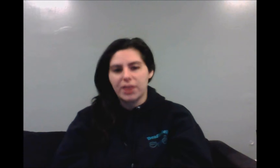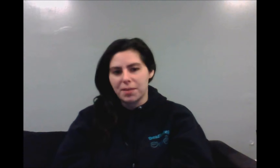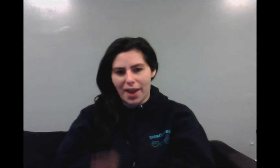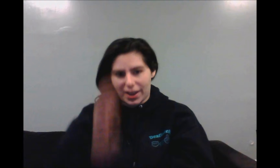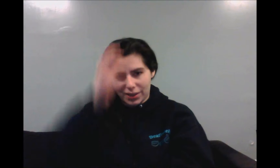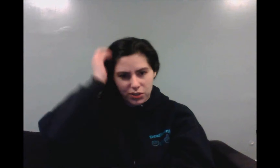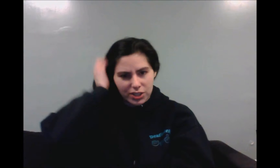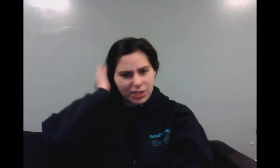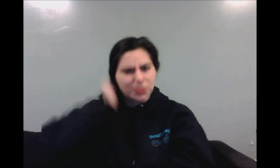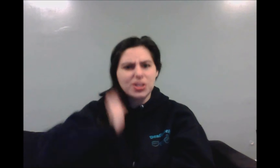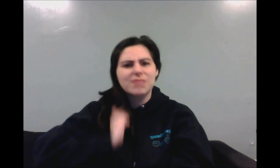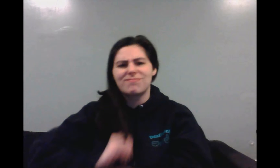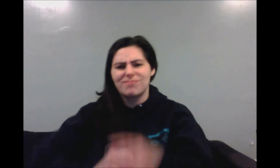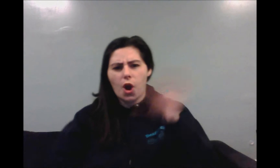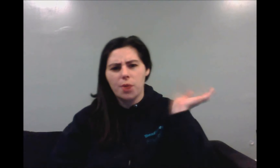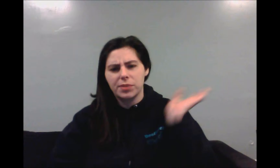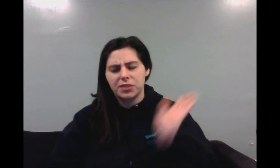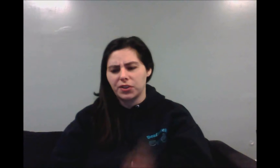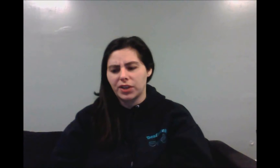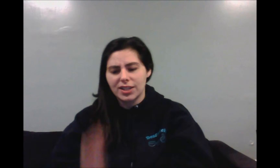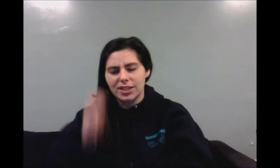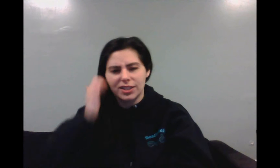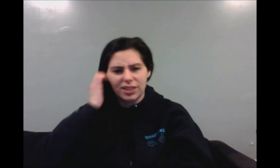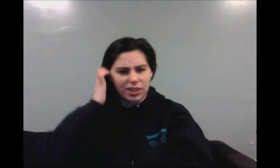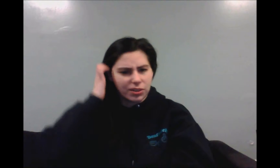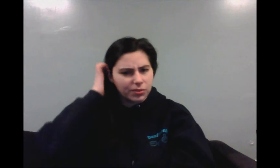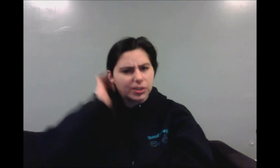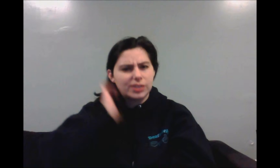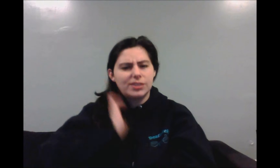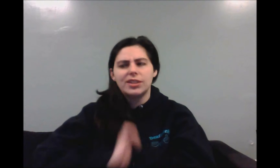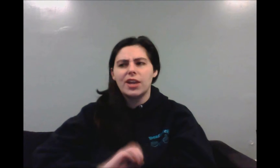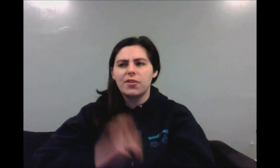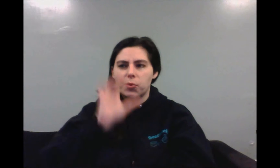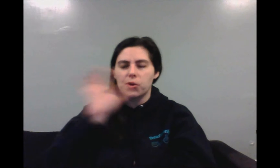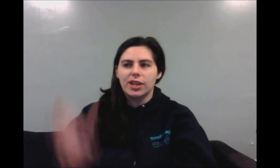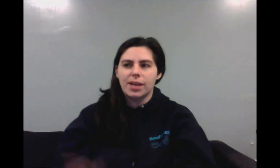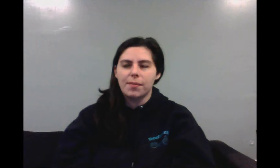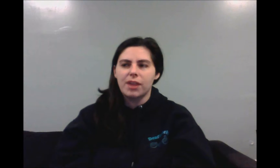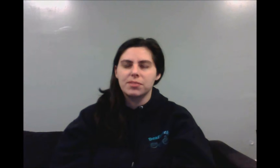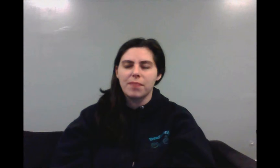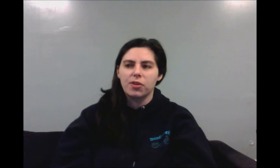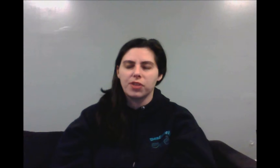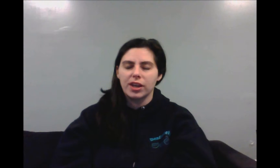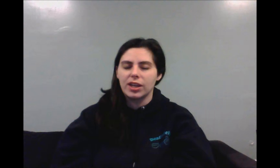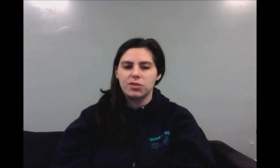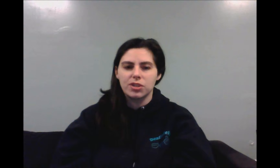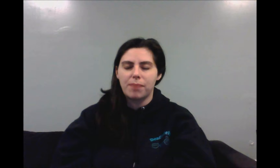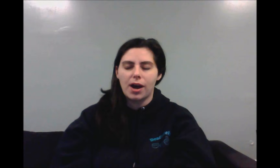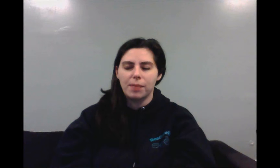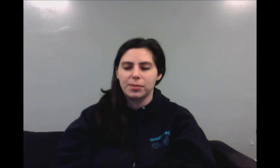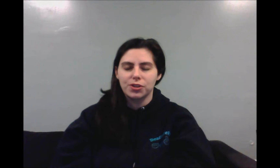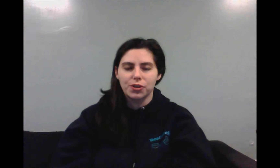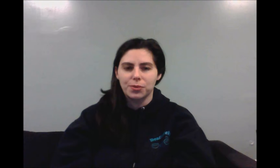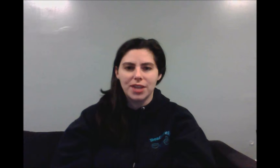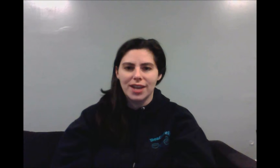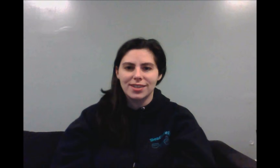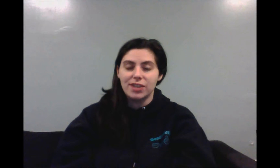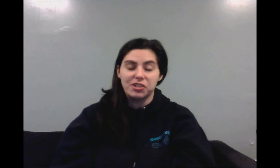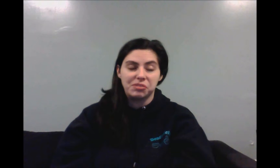back, and it was just harmless flirting. Hearing the words that came out of his mouth, like he was just pomp and circumstance, I just was